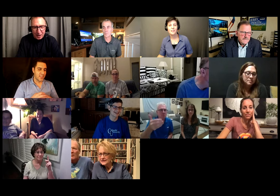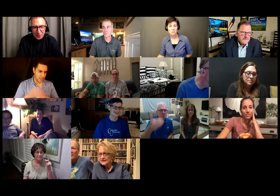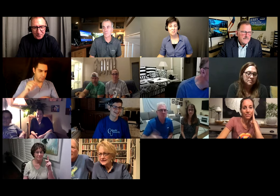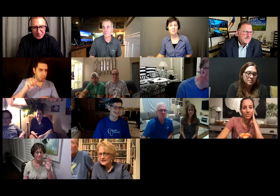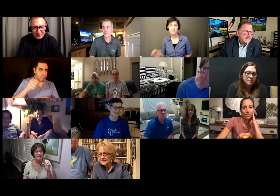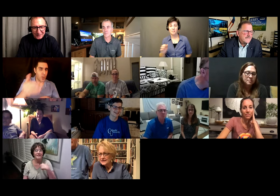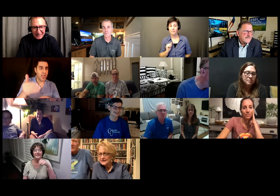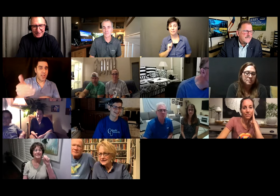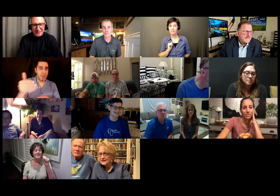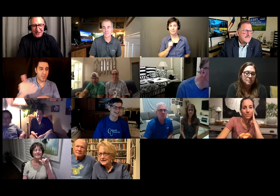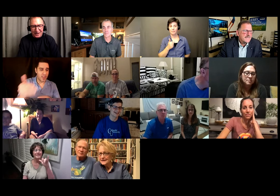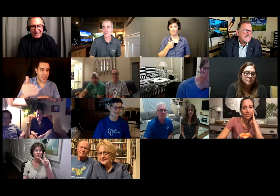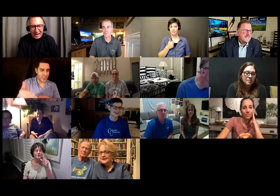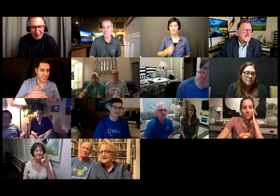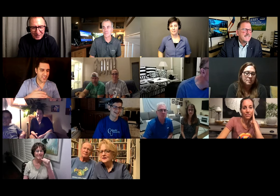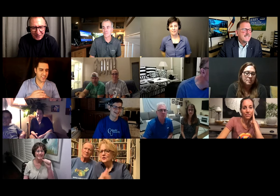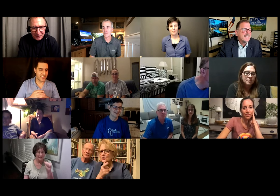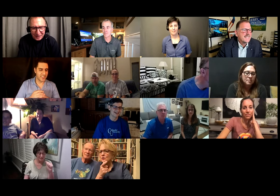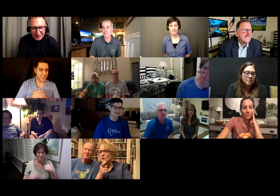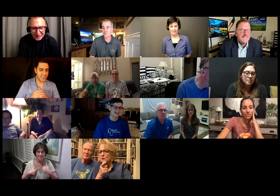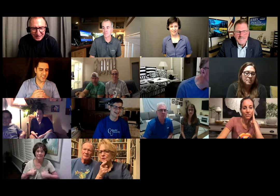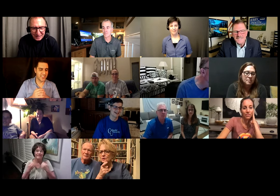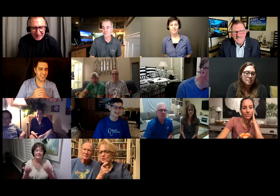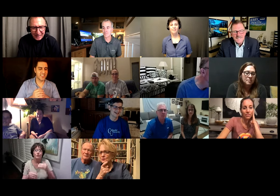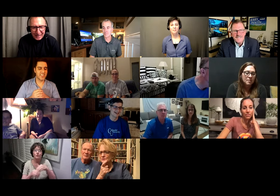Can I go? Yes. Okay. Hi, I'm Sylvia.